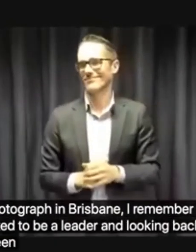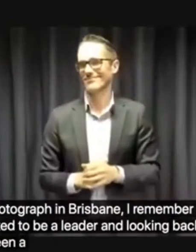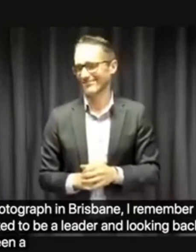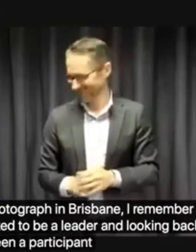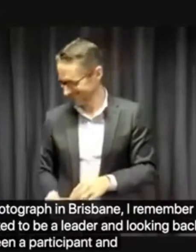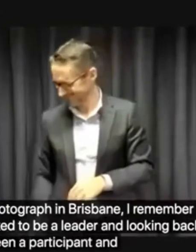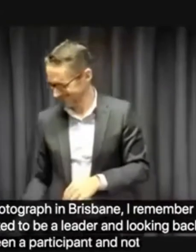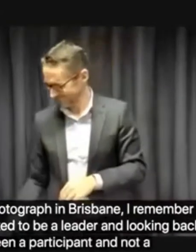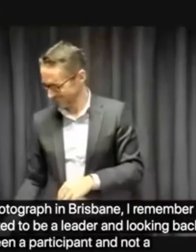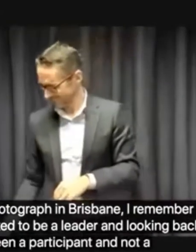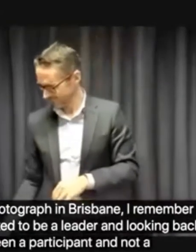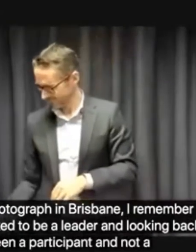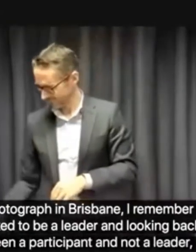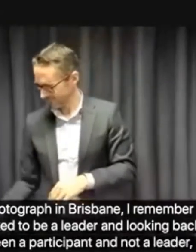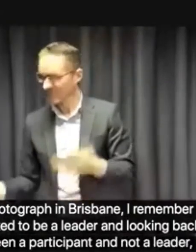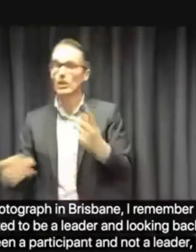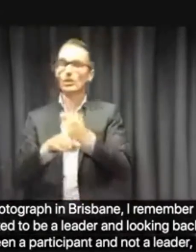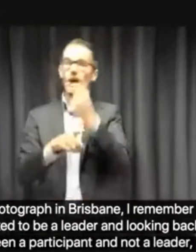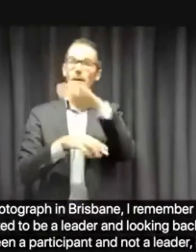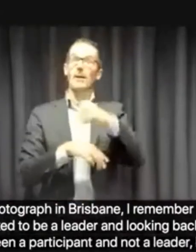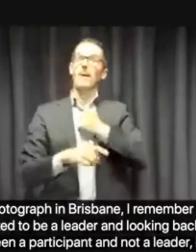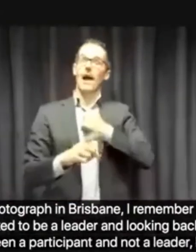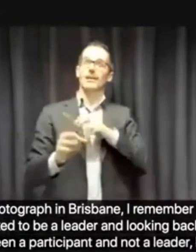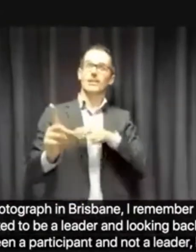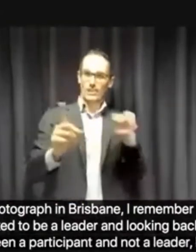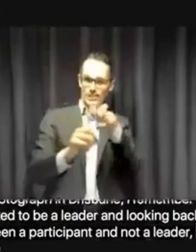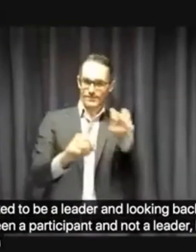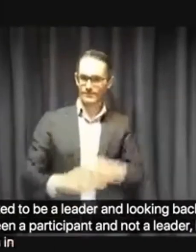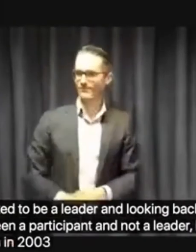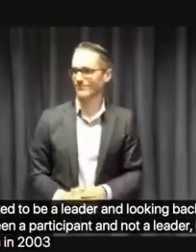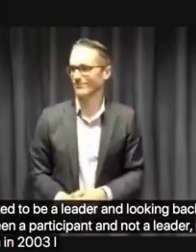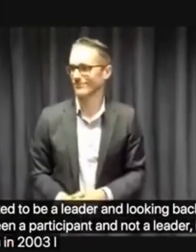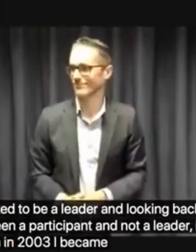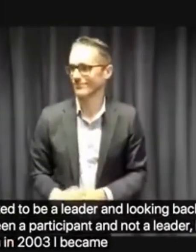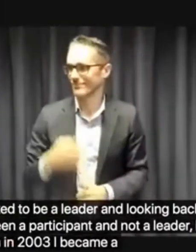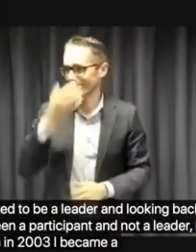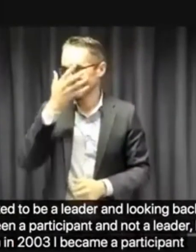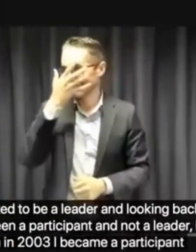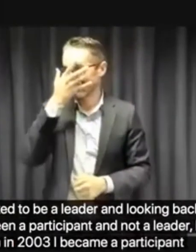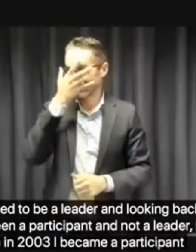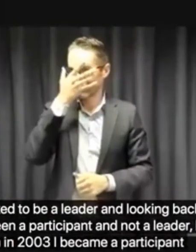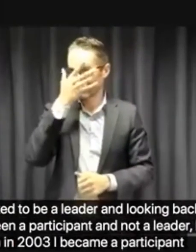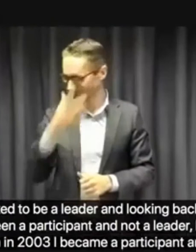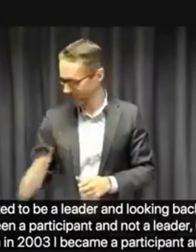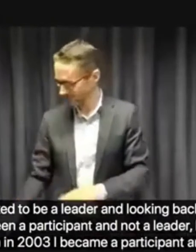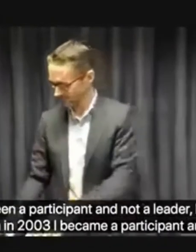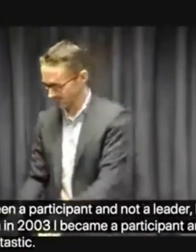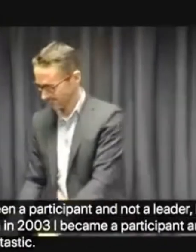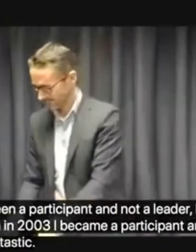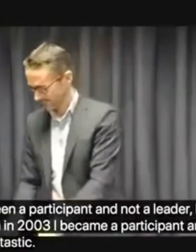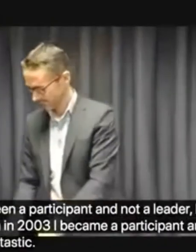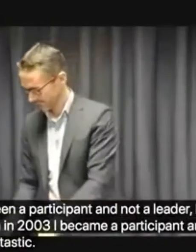was fantastic. I'll talk a little bit about AGM.